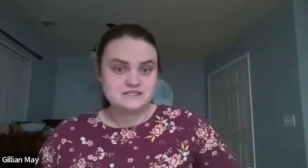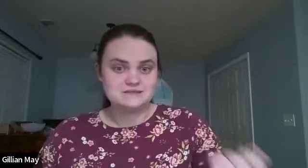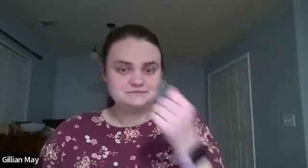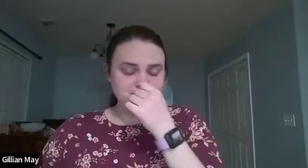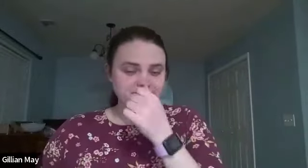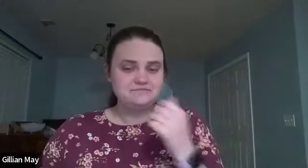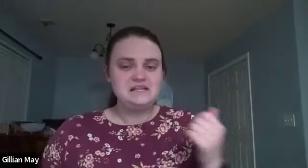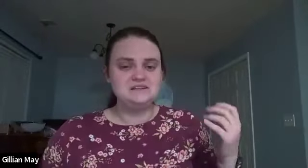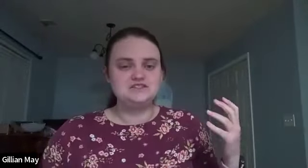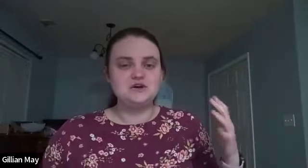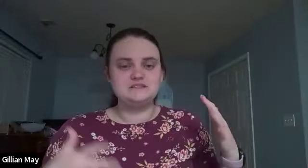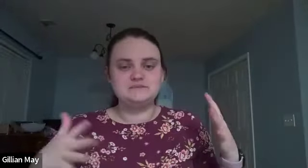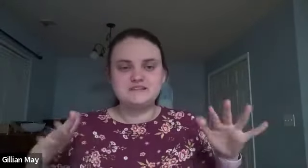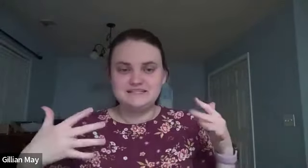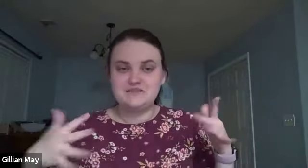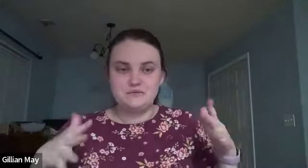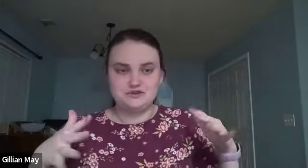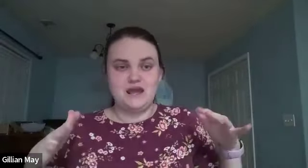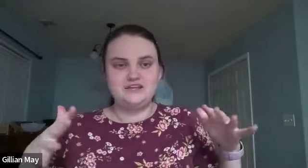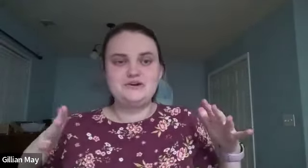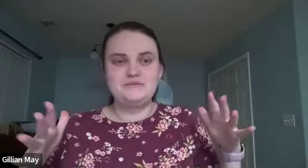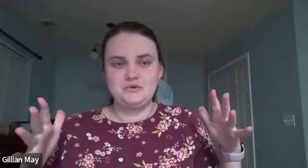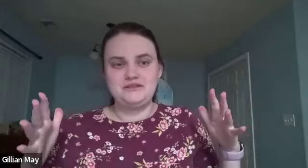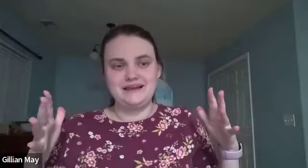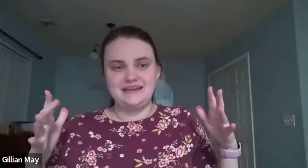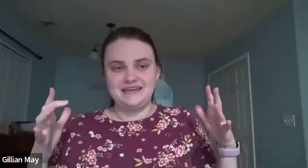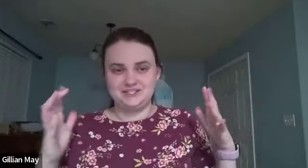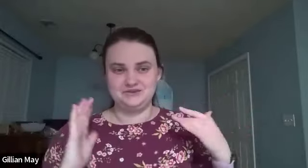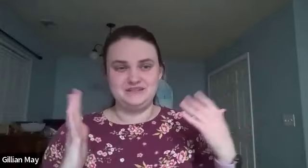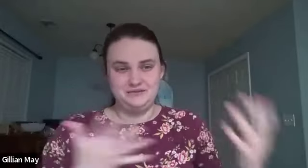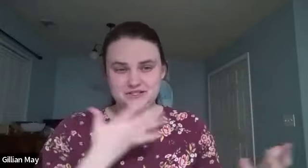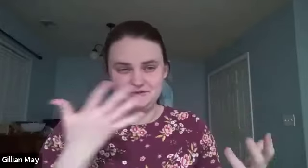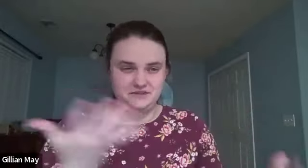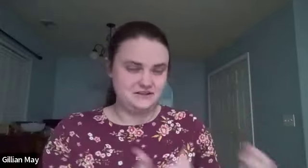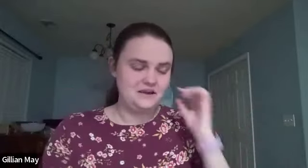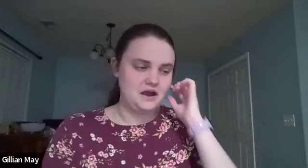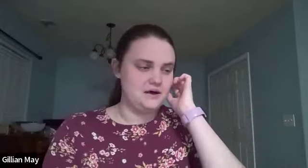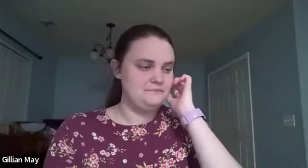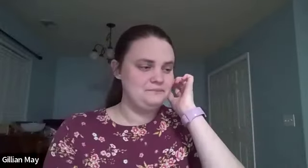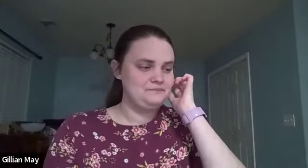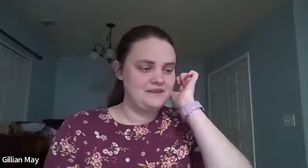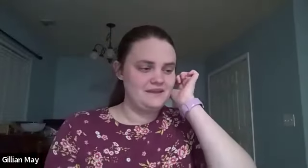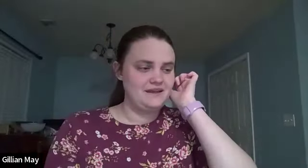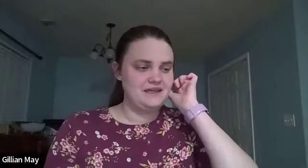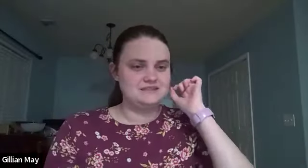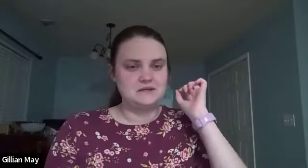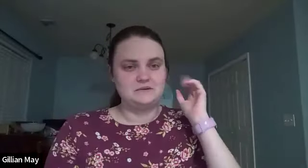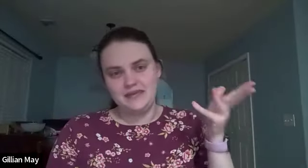nervous. So sometimes I like to say the more dramatic you are, the more like it shows like what you're feeling. And so